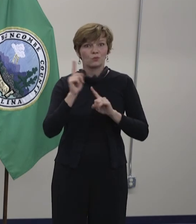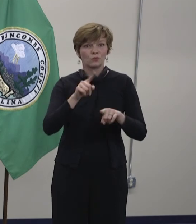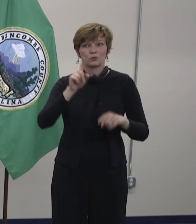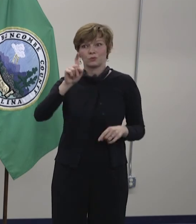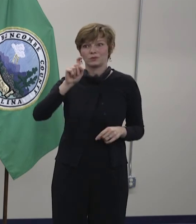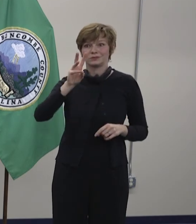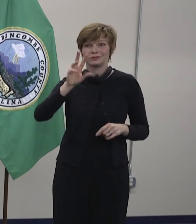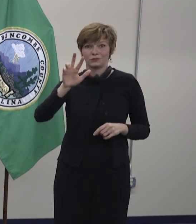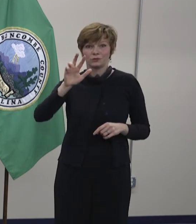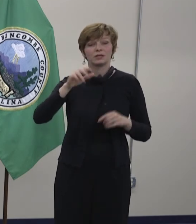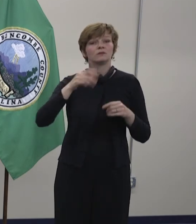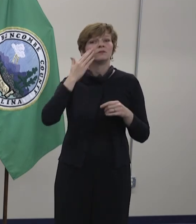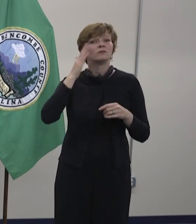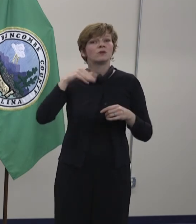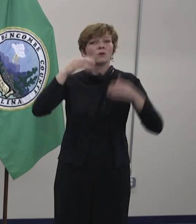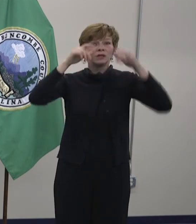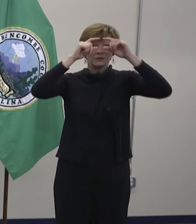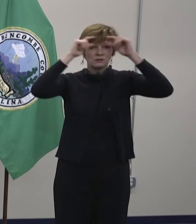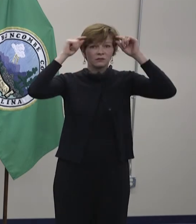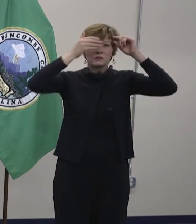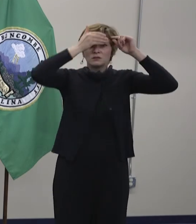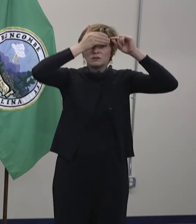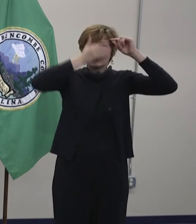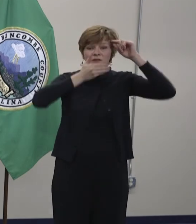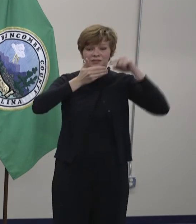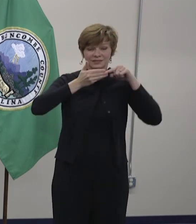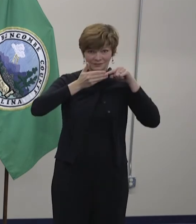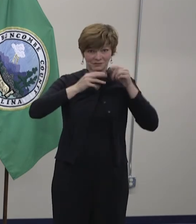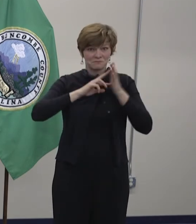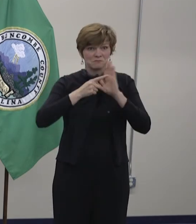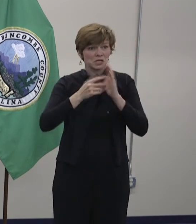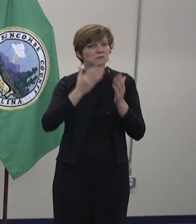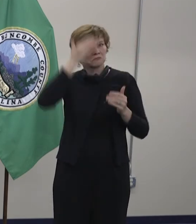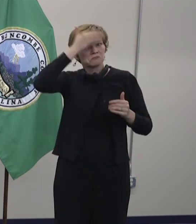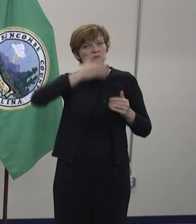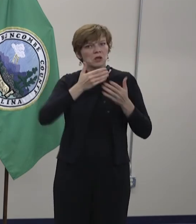longer meet the definition of an approved face covering.